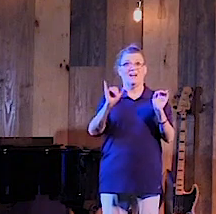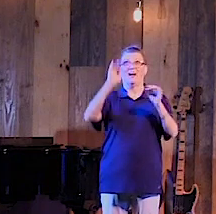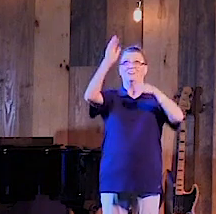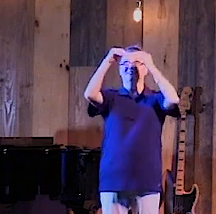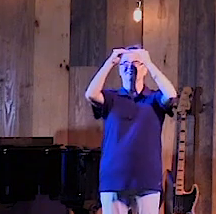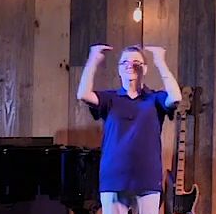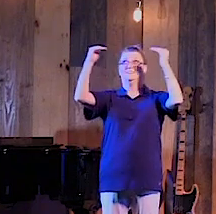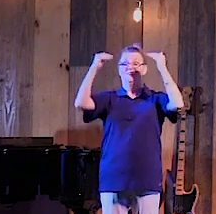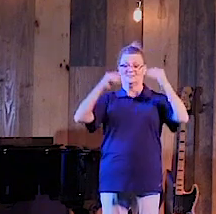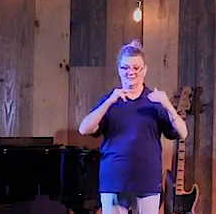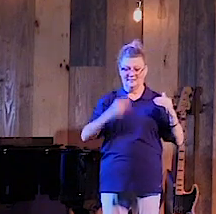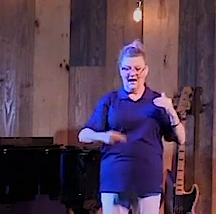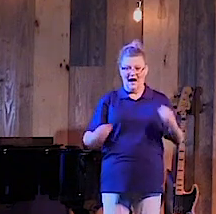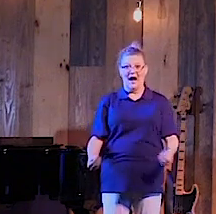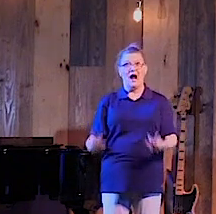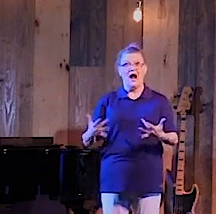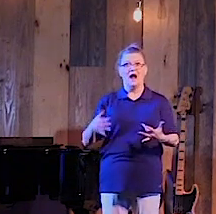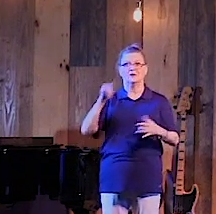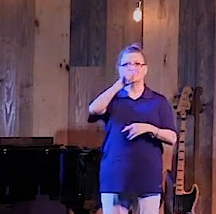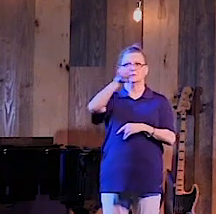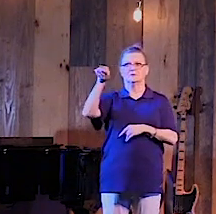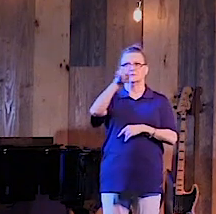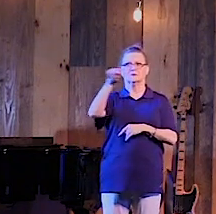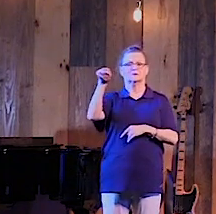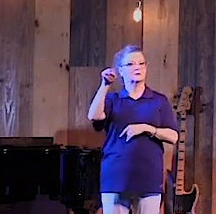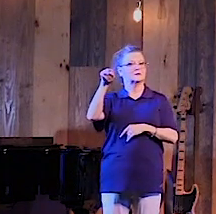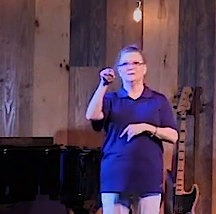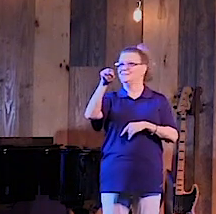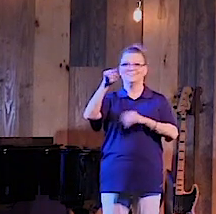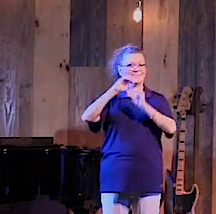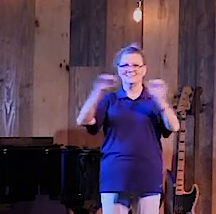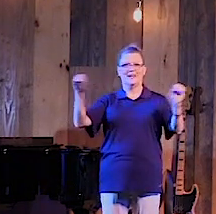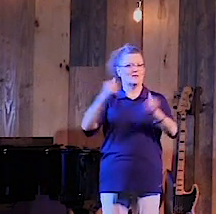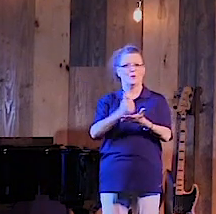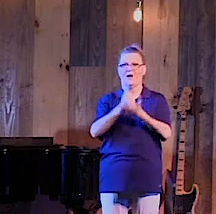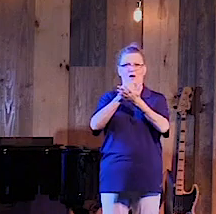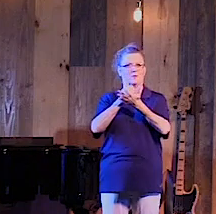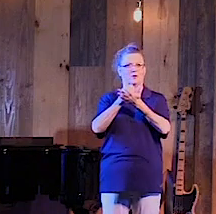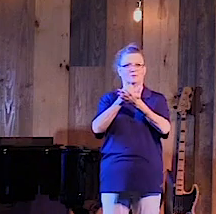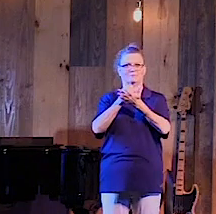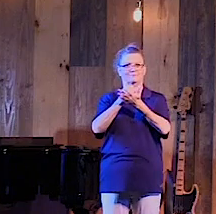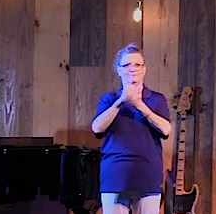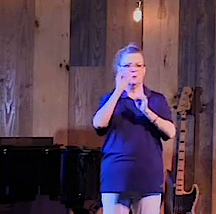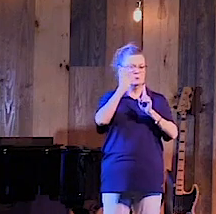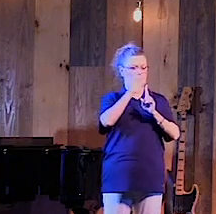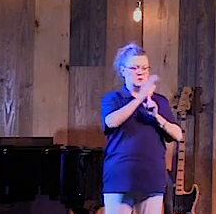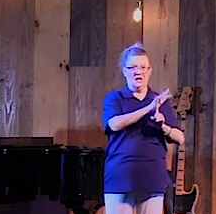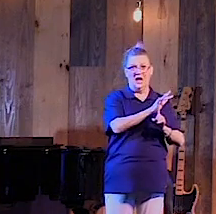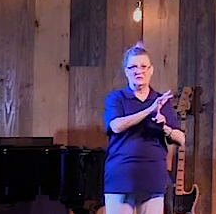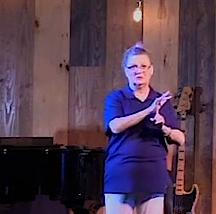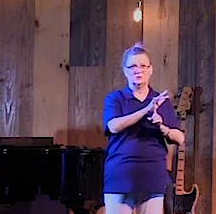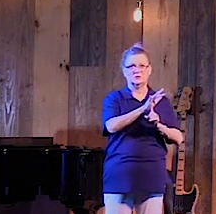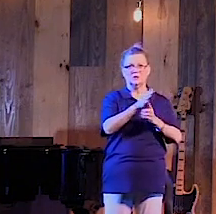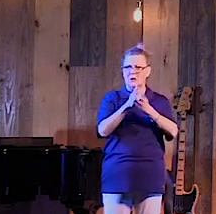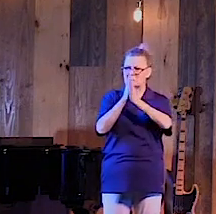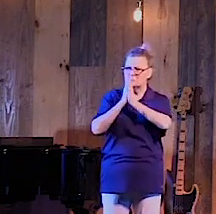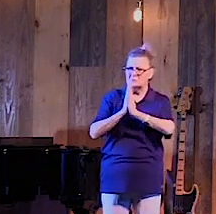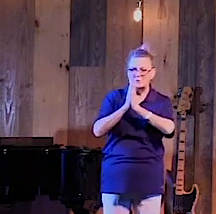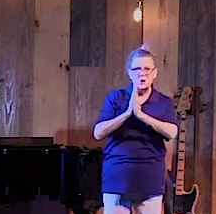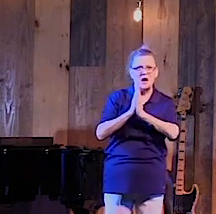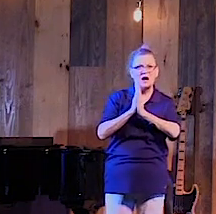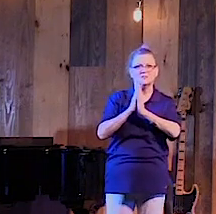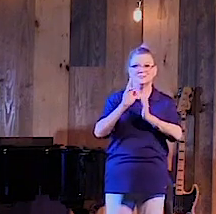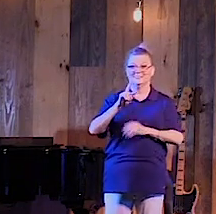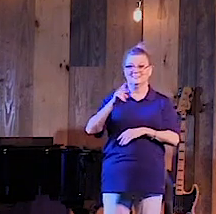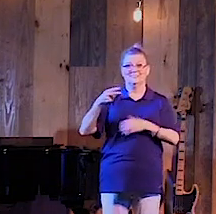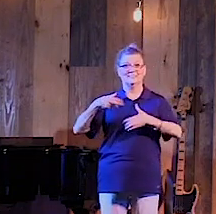decision. Prayers from saints will not help you. No amount of burning candles will help you. There are no second chances.